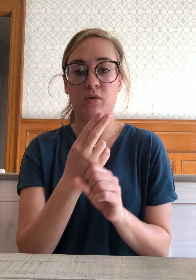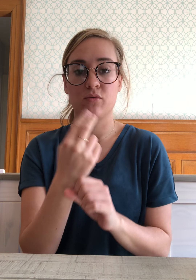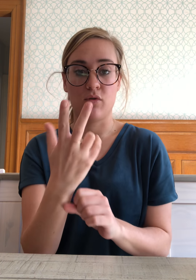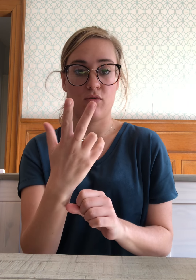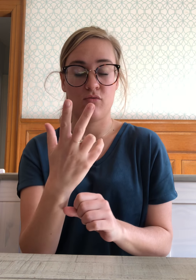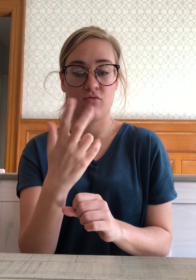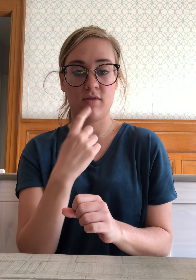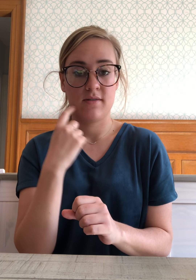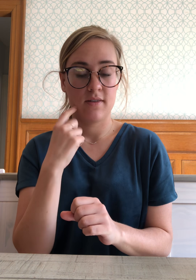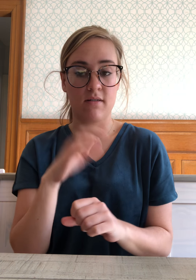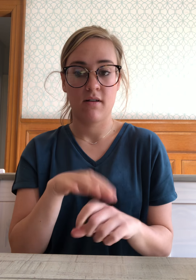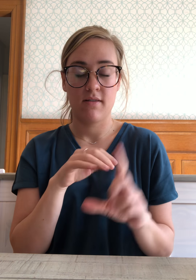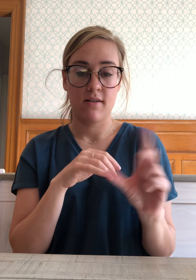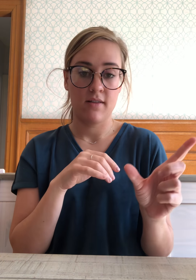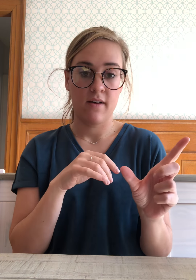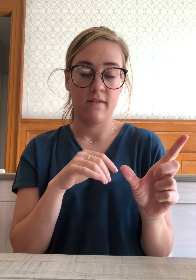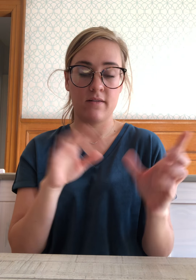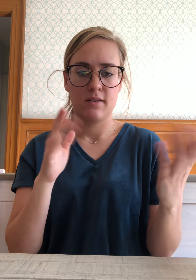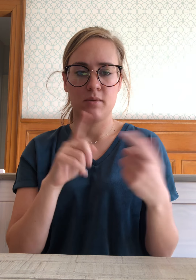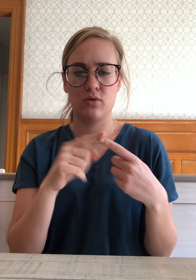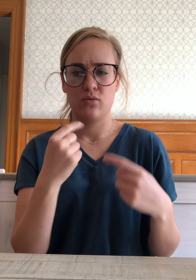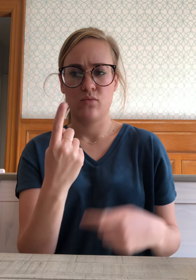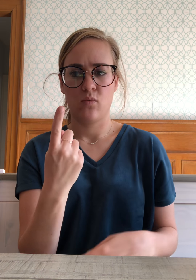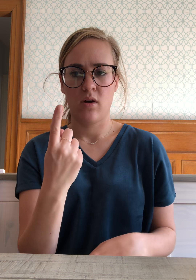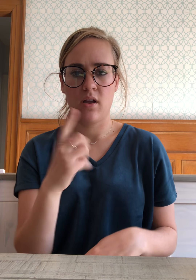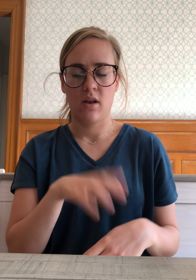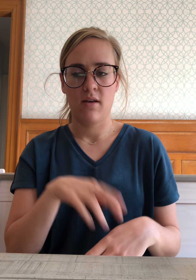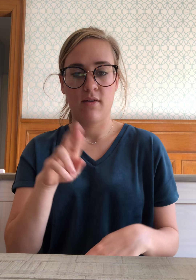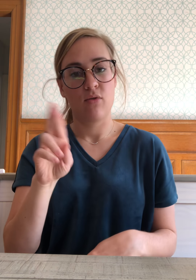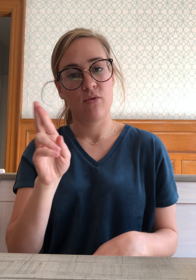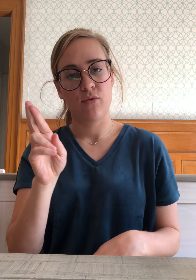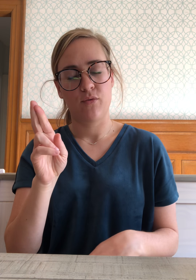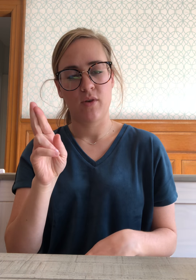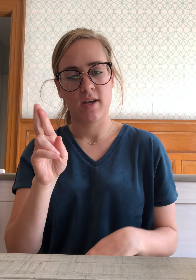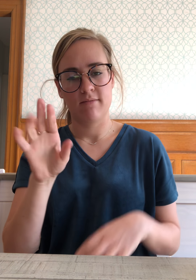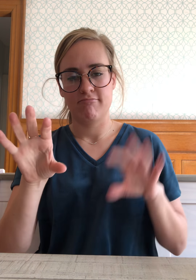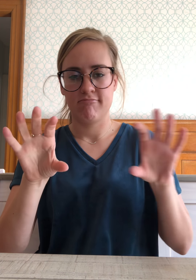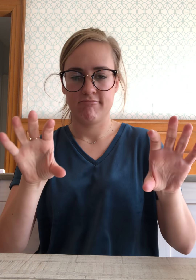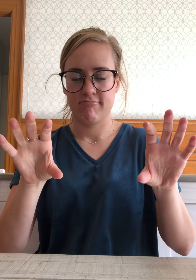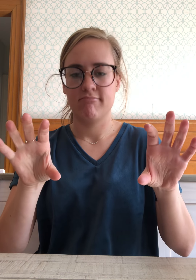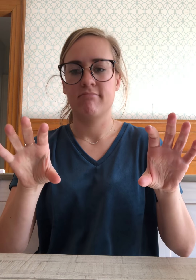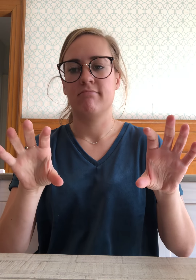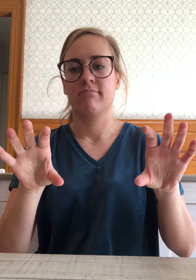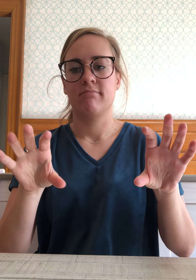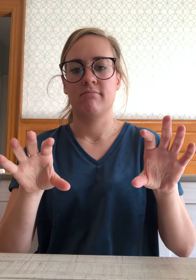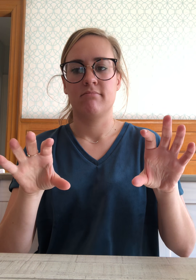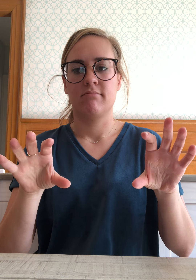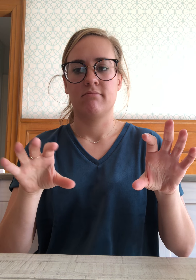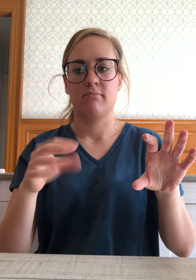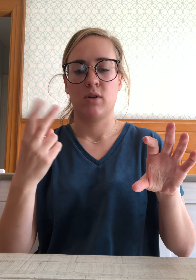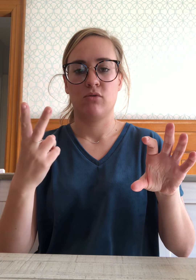left versus 1. On the right portion of the slide, 2 posterior teeth versus